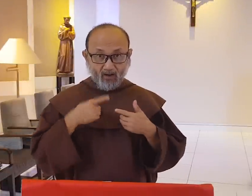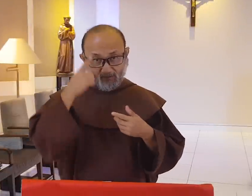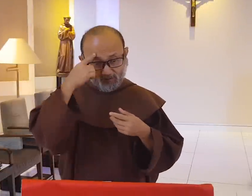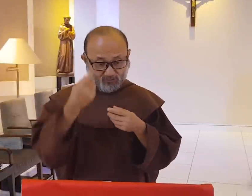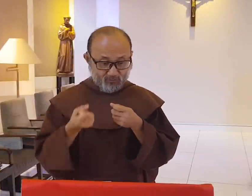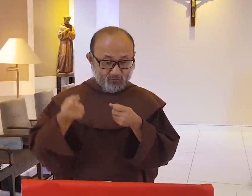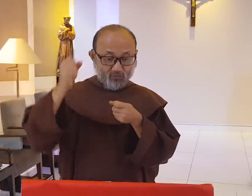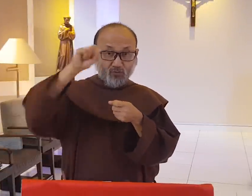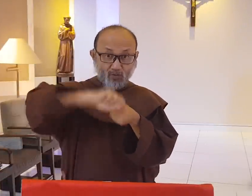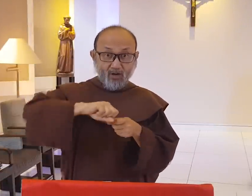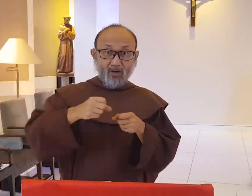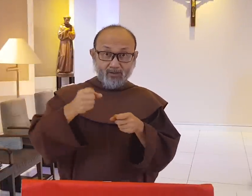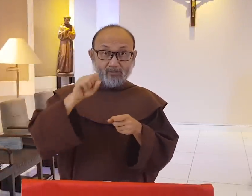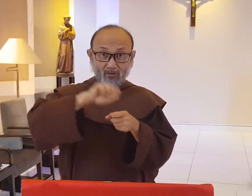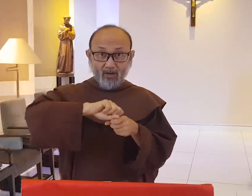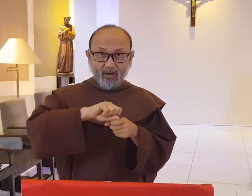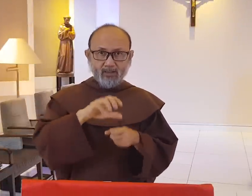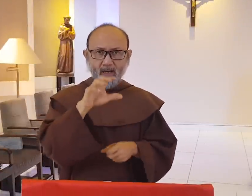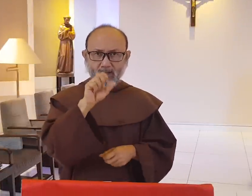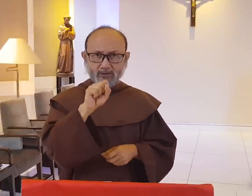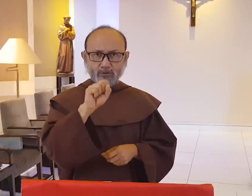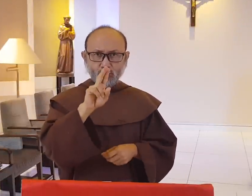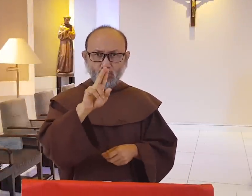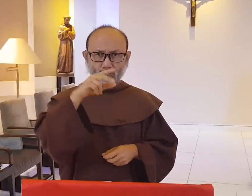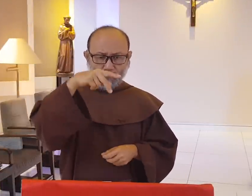Then you have the superstitious.